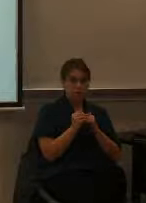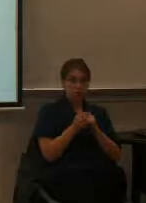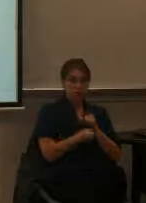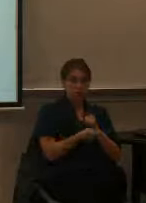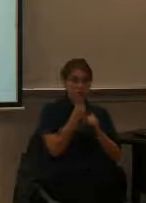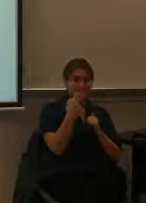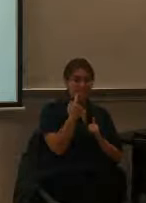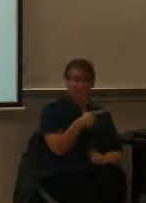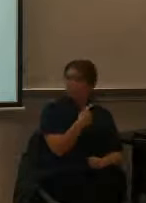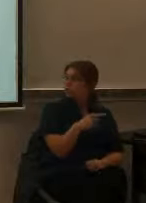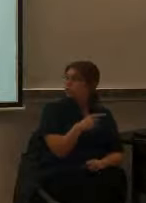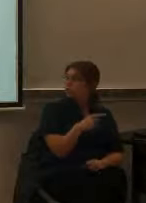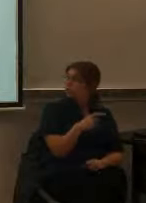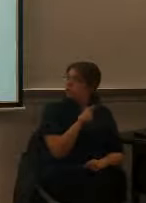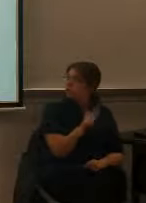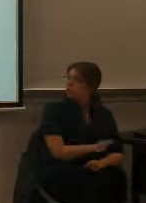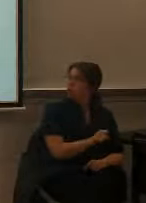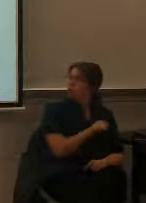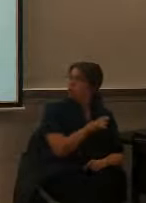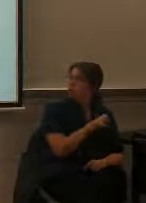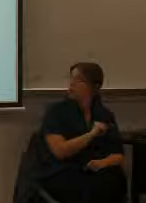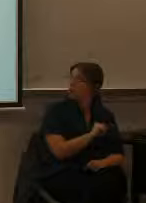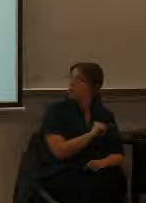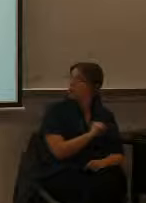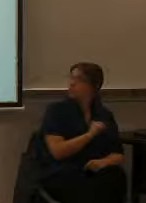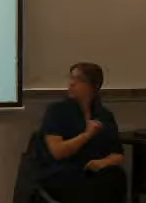high phosphorus, low silicon,